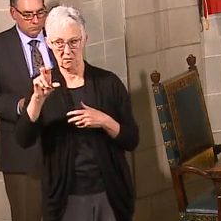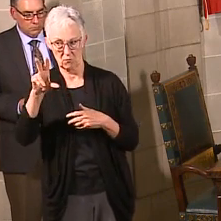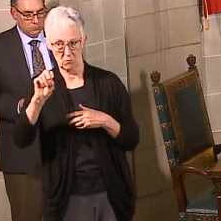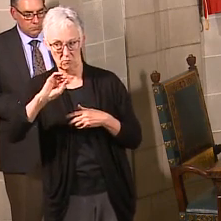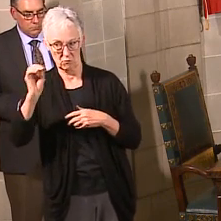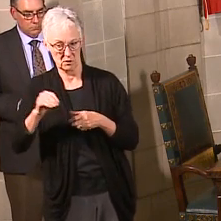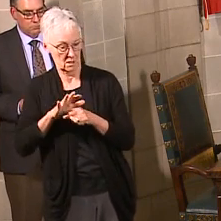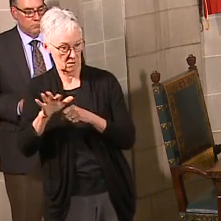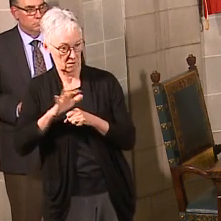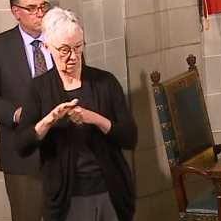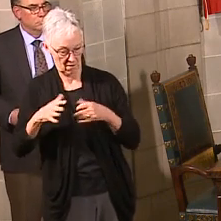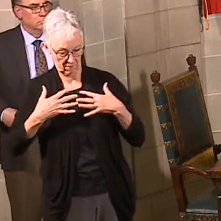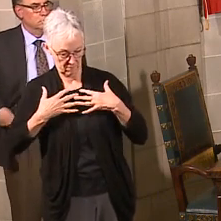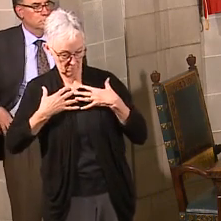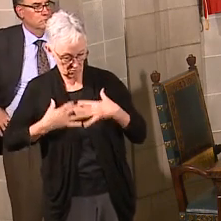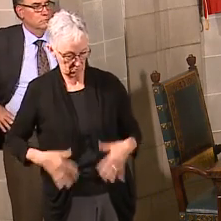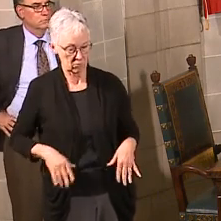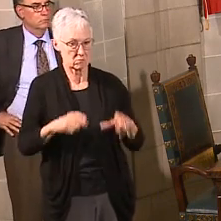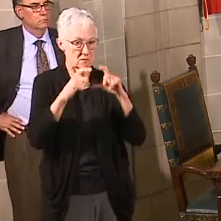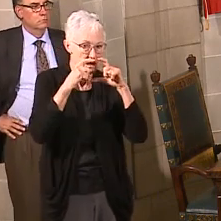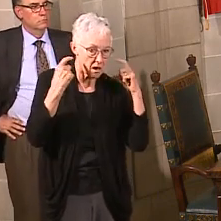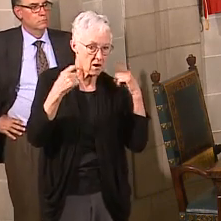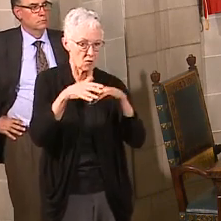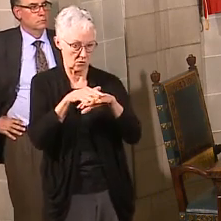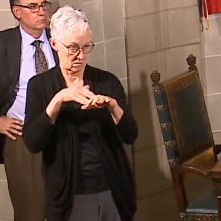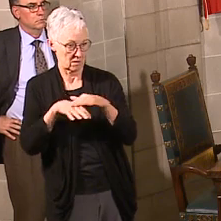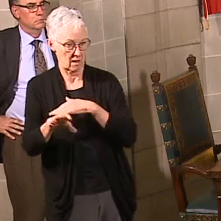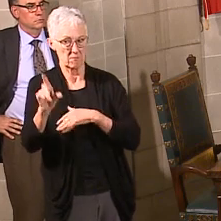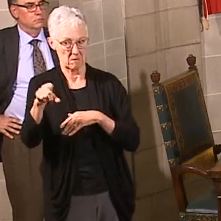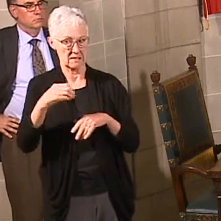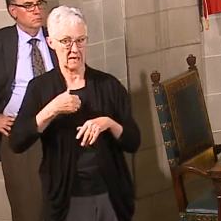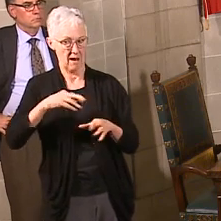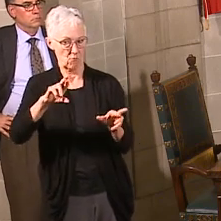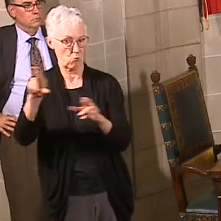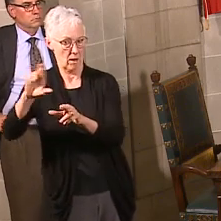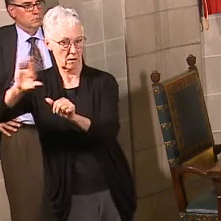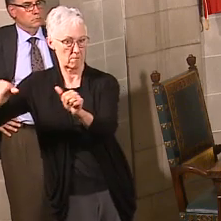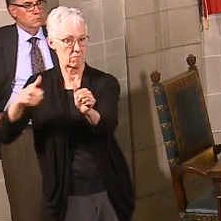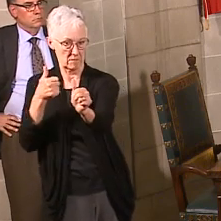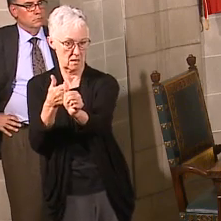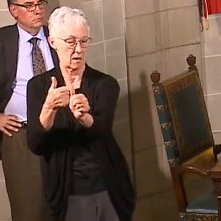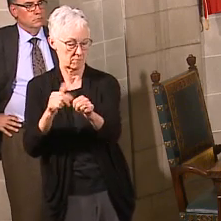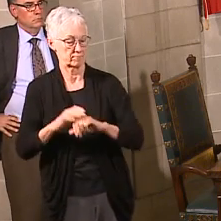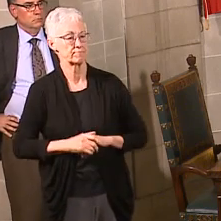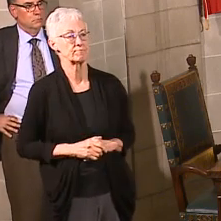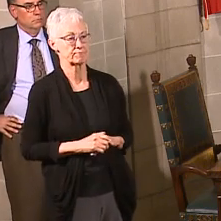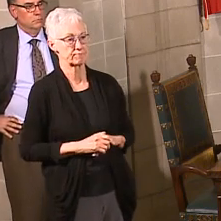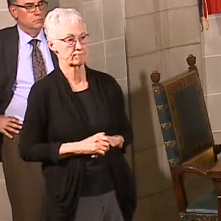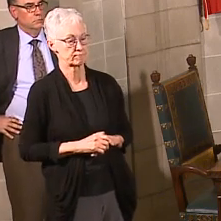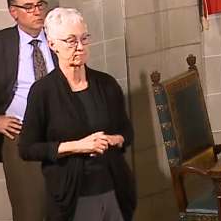Next. As part of what we're doing with regard to our testing, we're going to be issuing a health